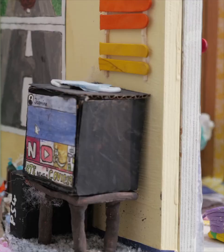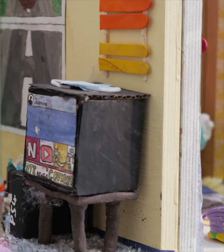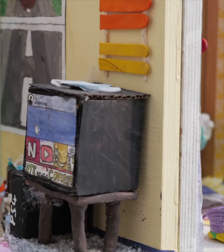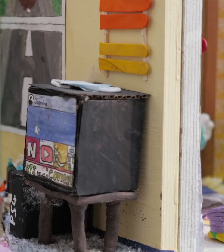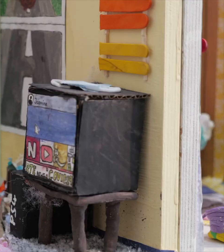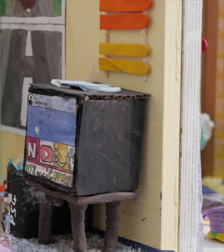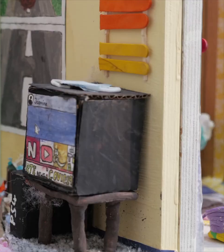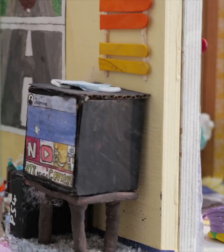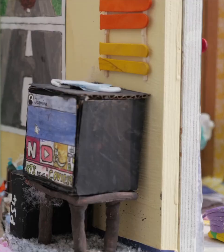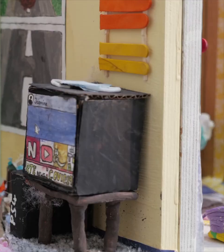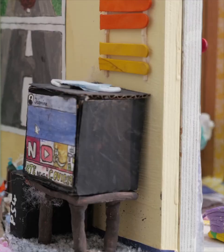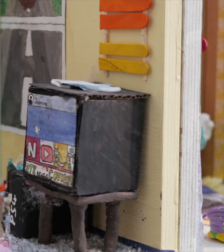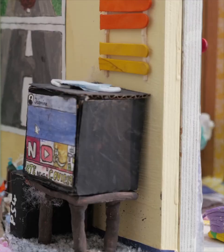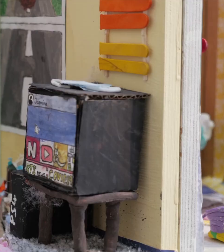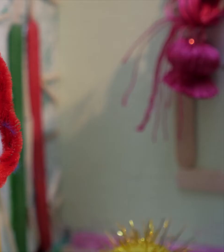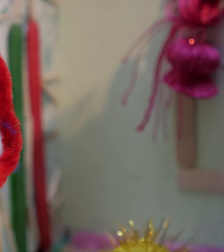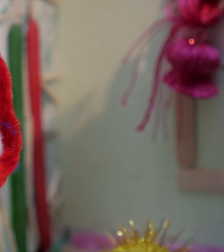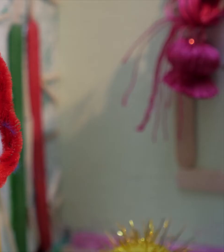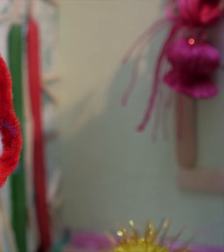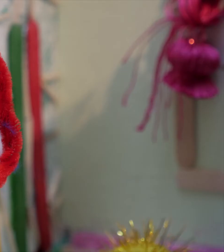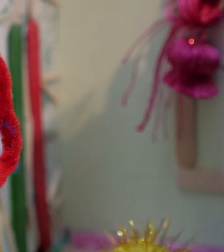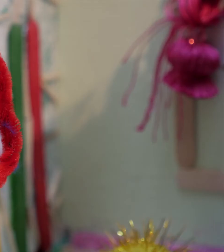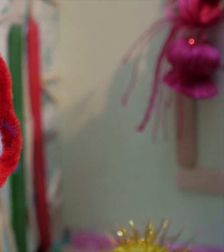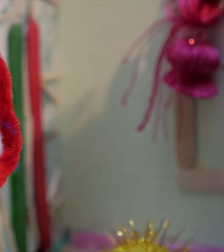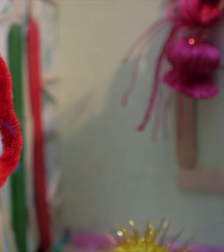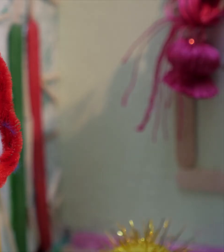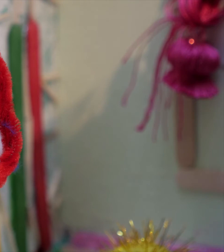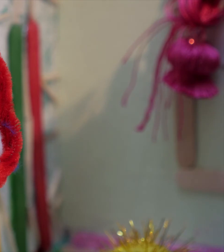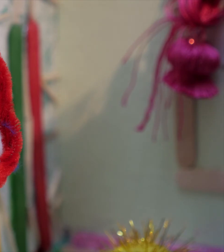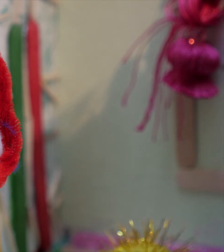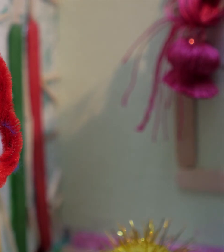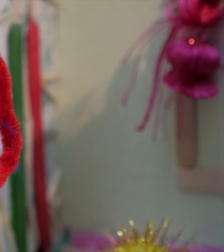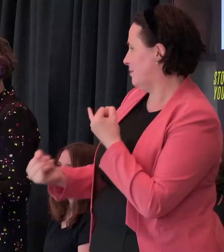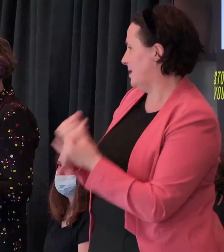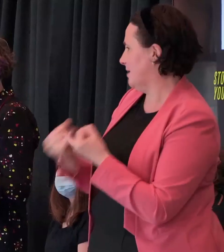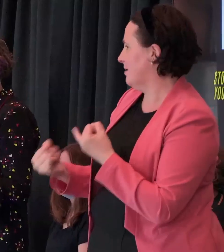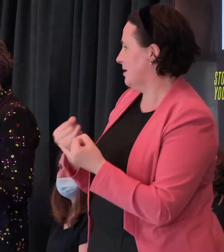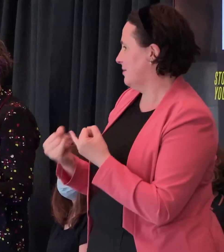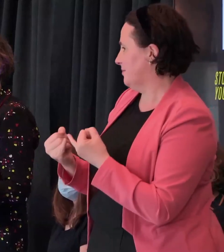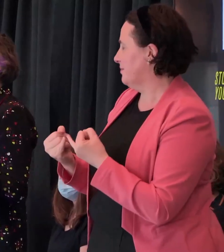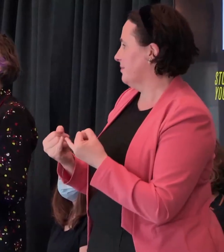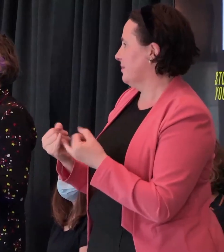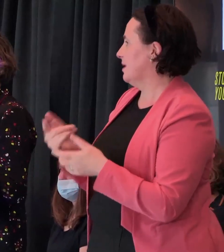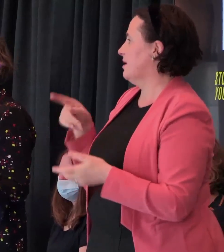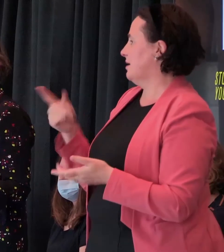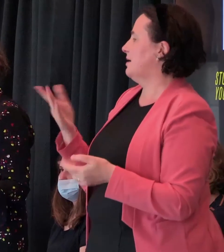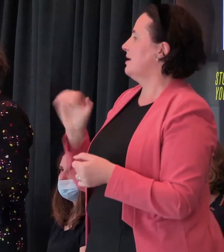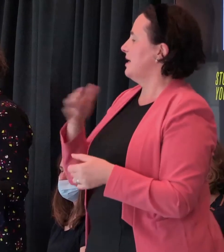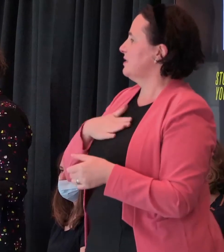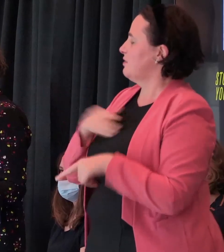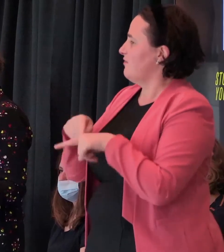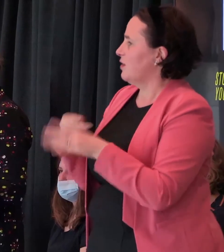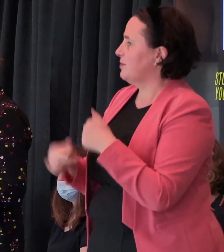community spaces and the places where they live and learn and play, and we are planning to follow up and continue